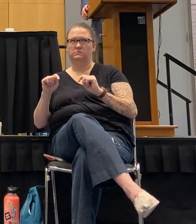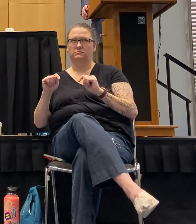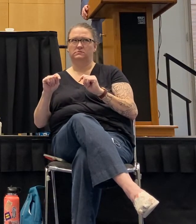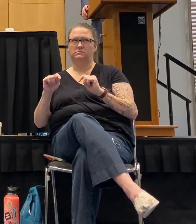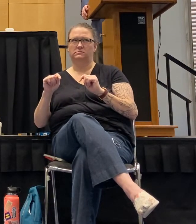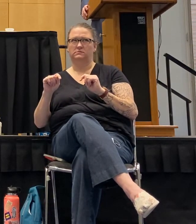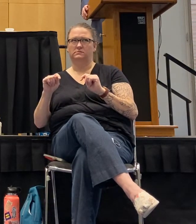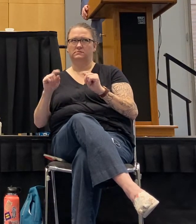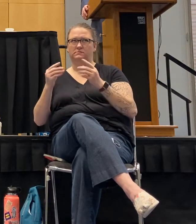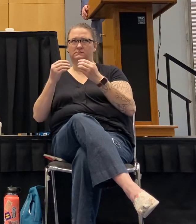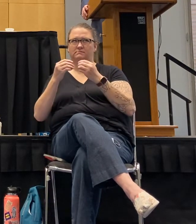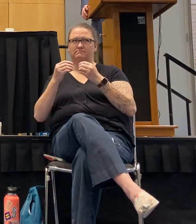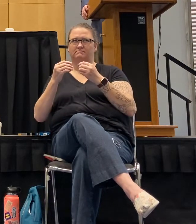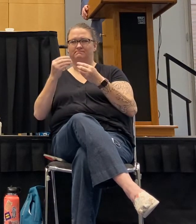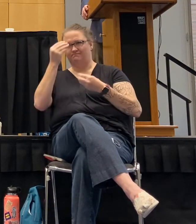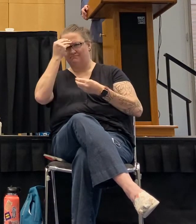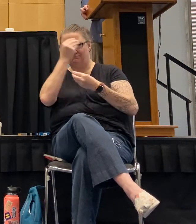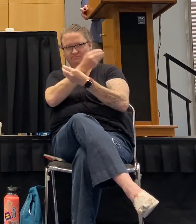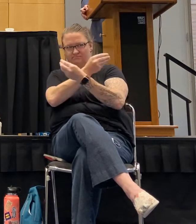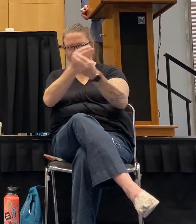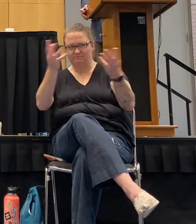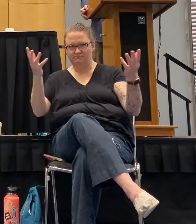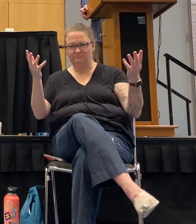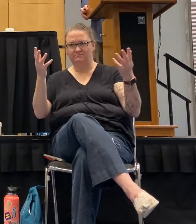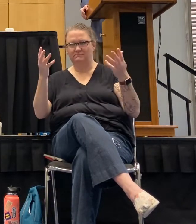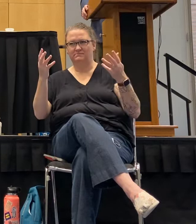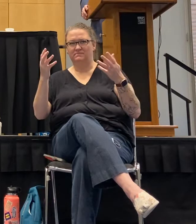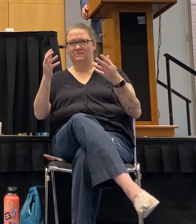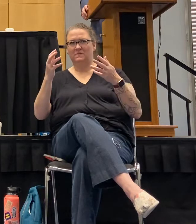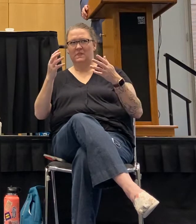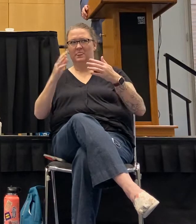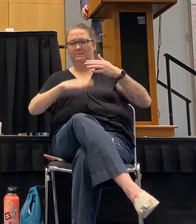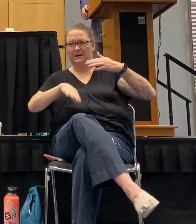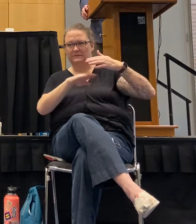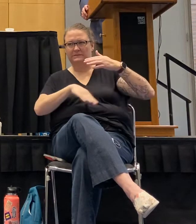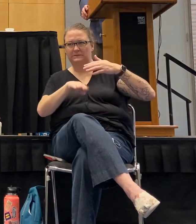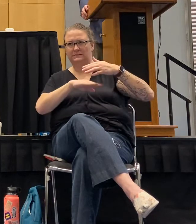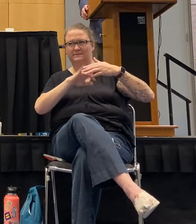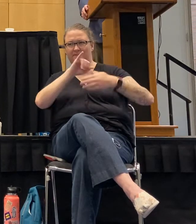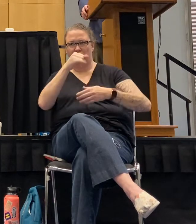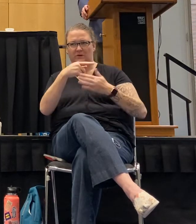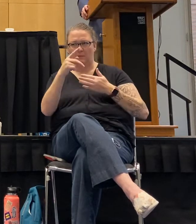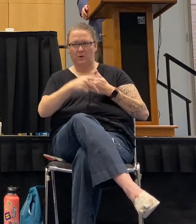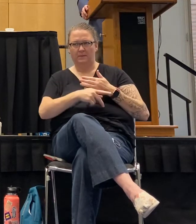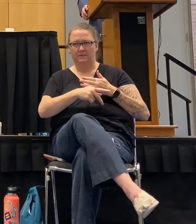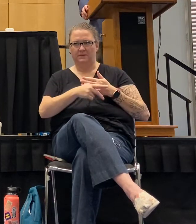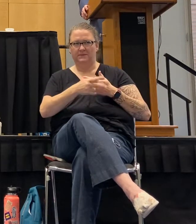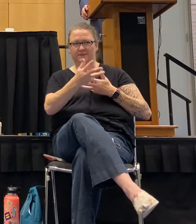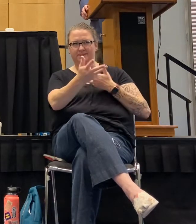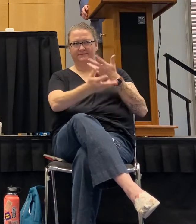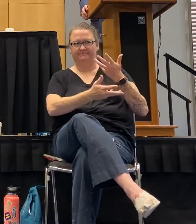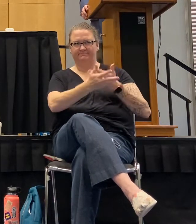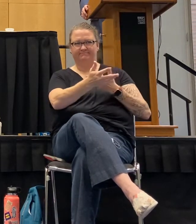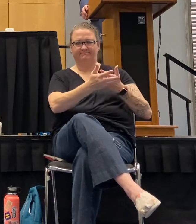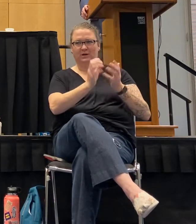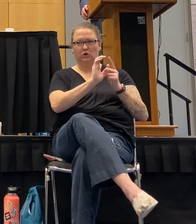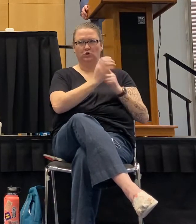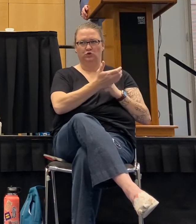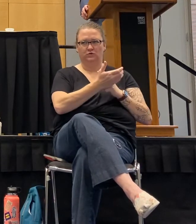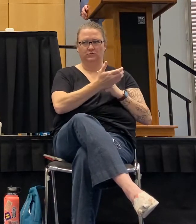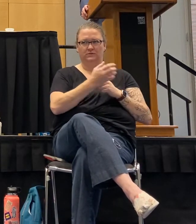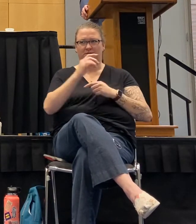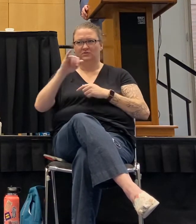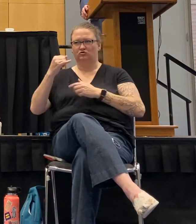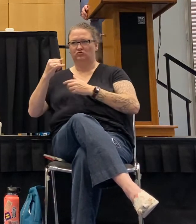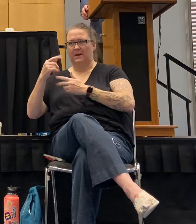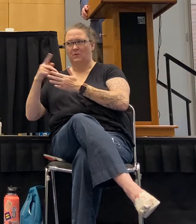broadcast it that the bones of the J program is intercultural exchange. J program is not